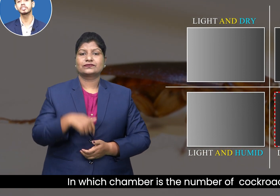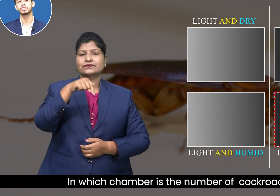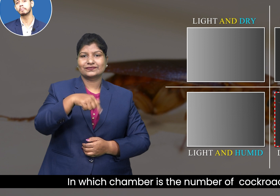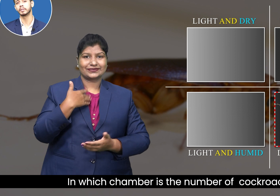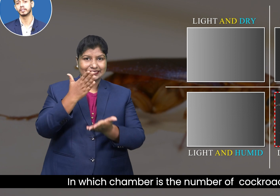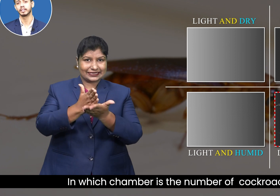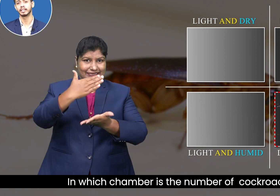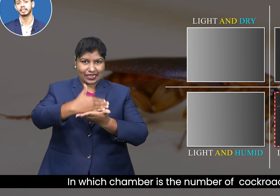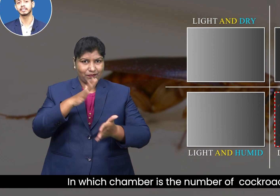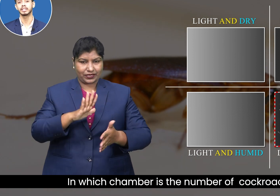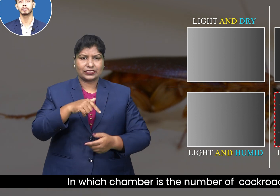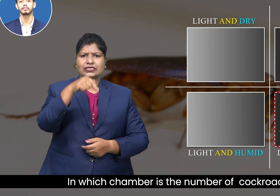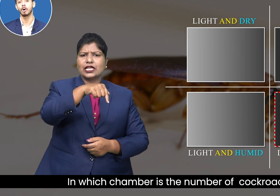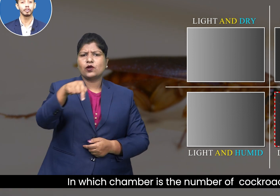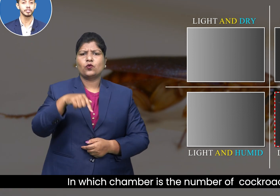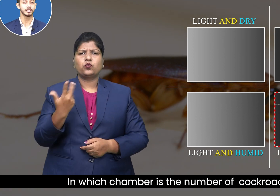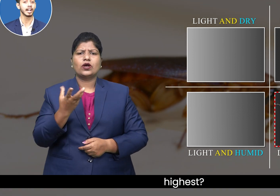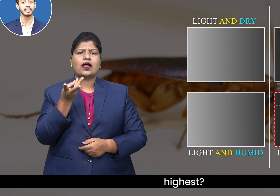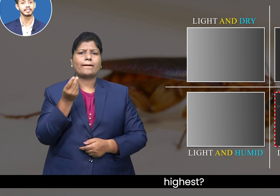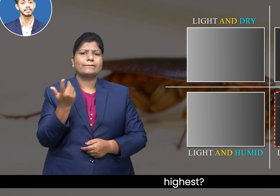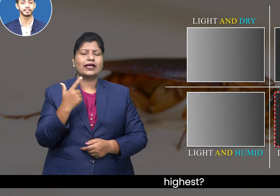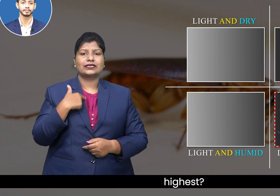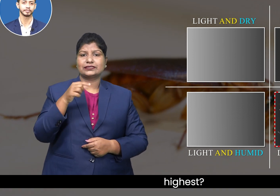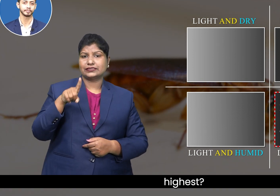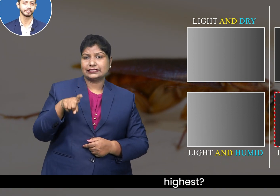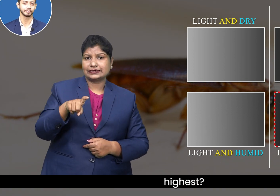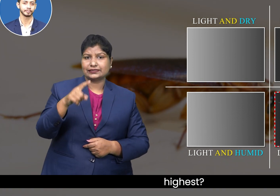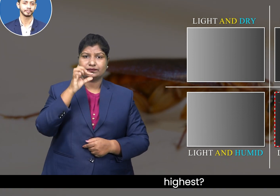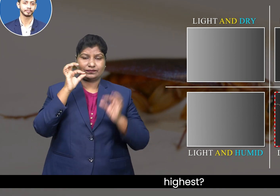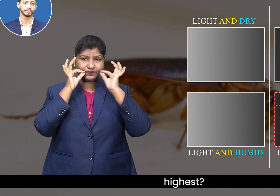In which chamber is the number of cockroaches highest?